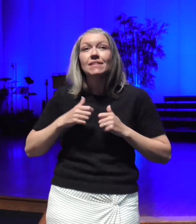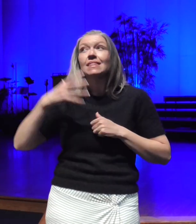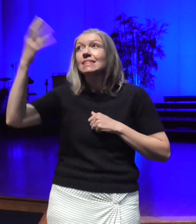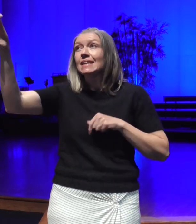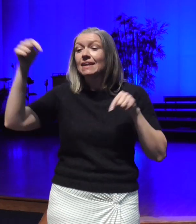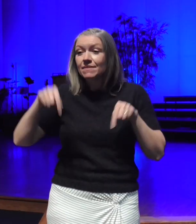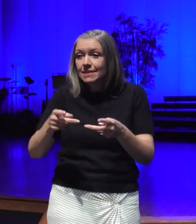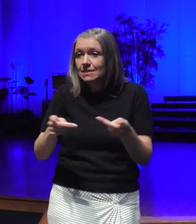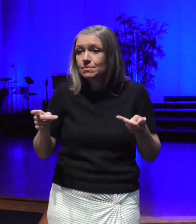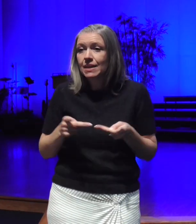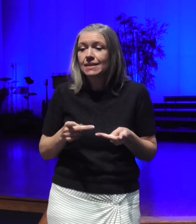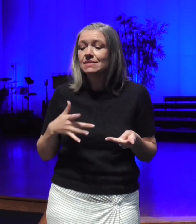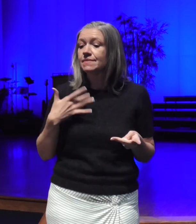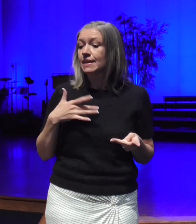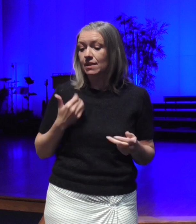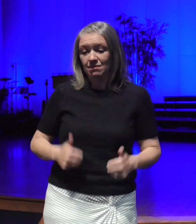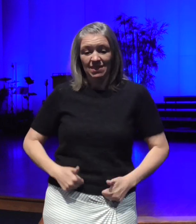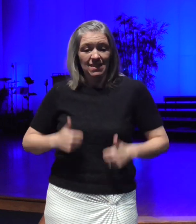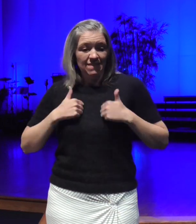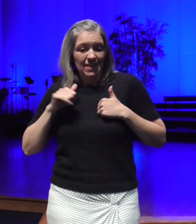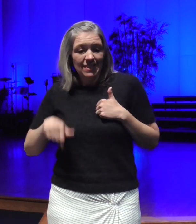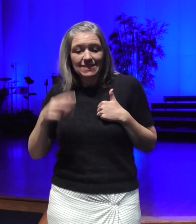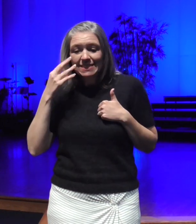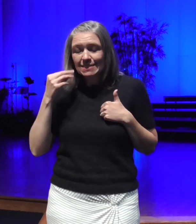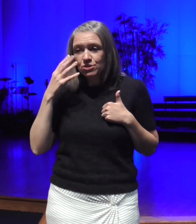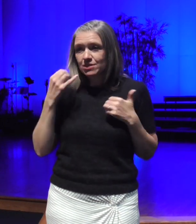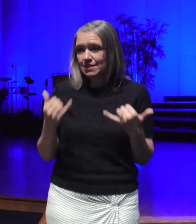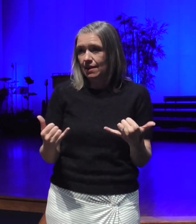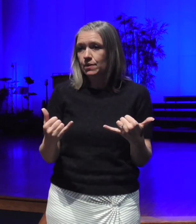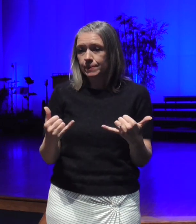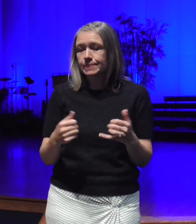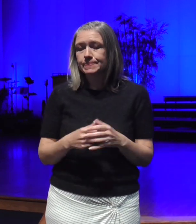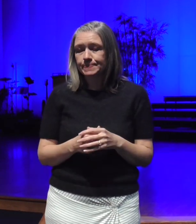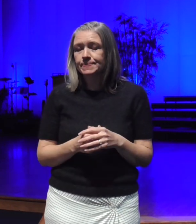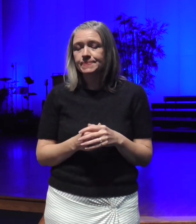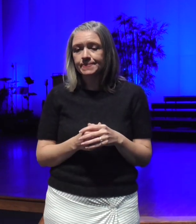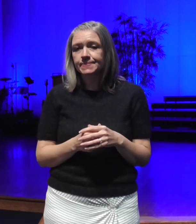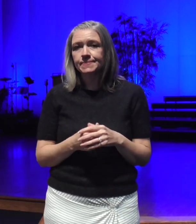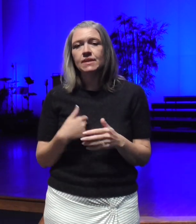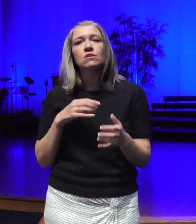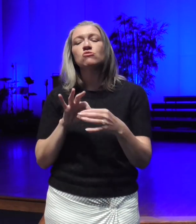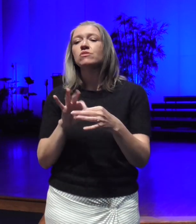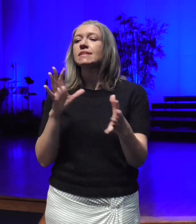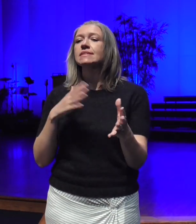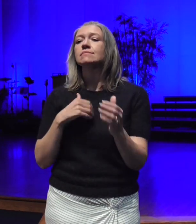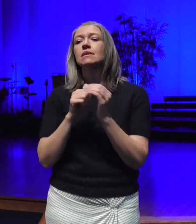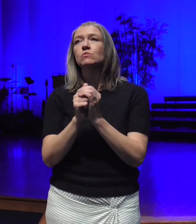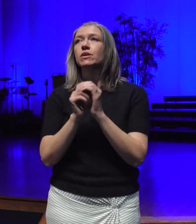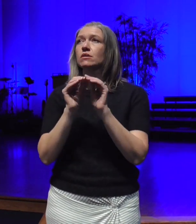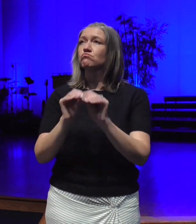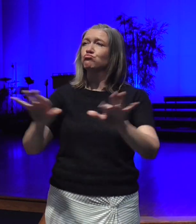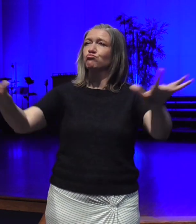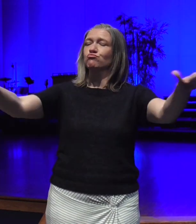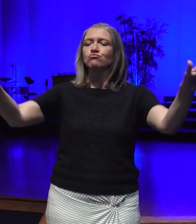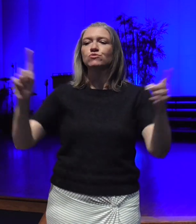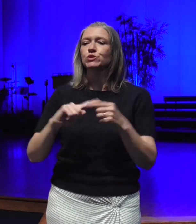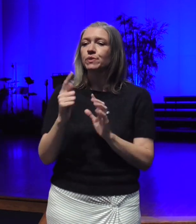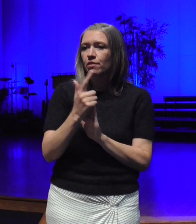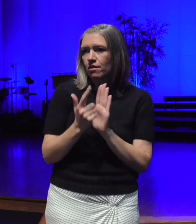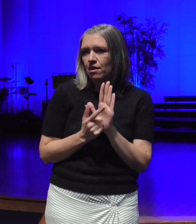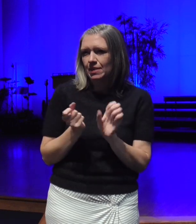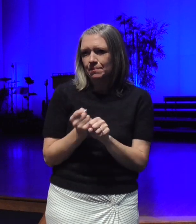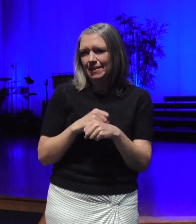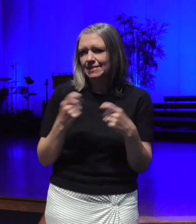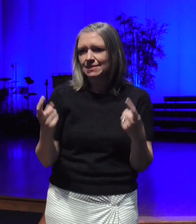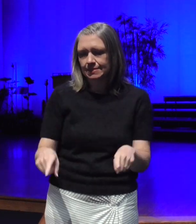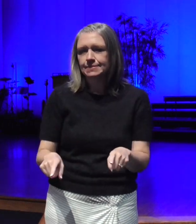place, being this, living this, experiencing this now. And I release this prayer into the action of that law that makes it